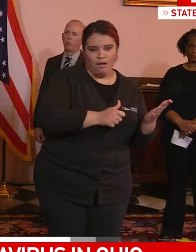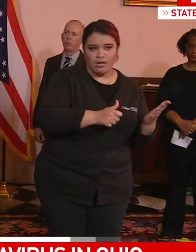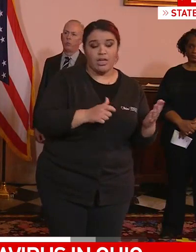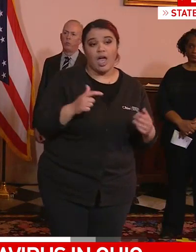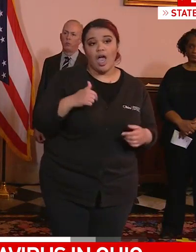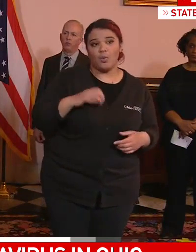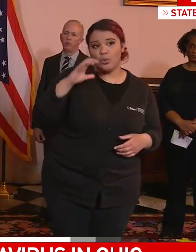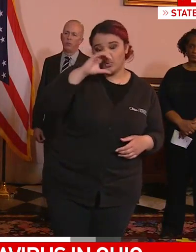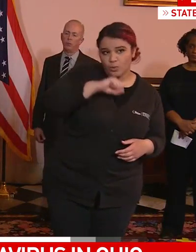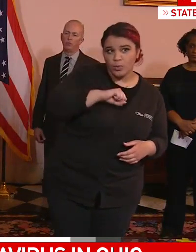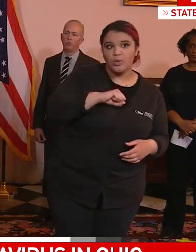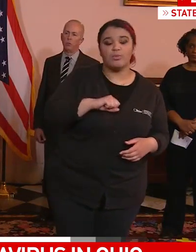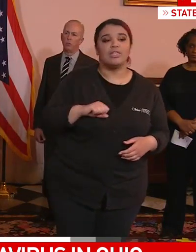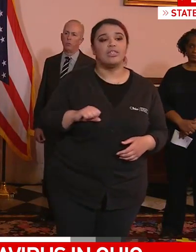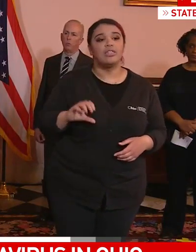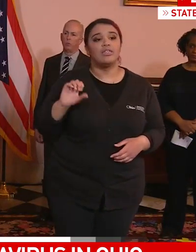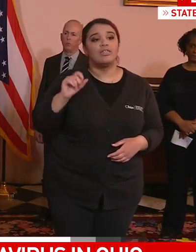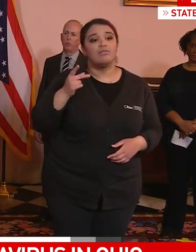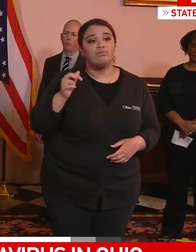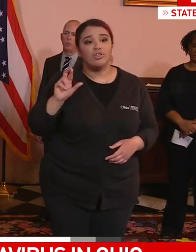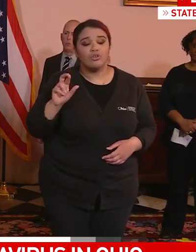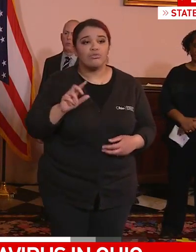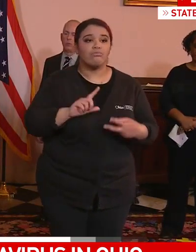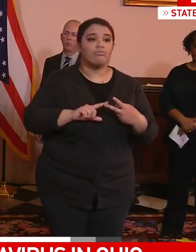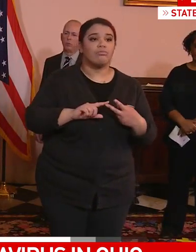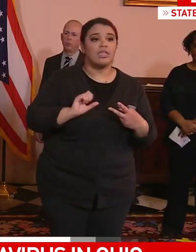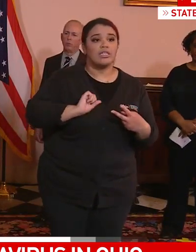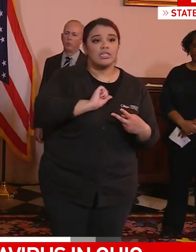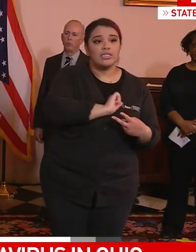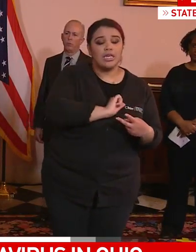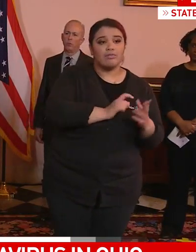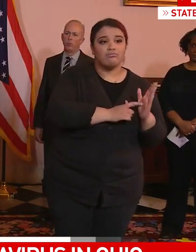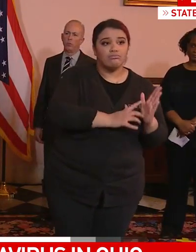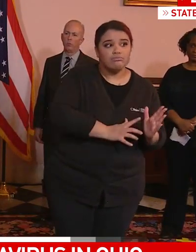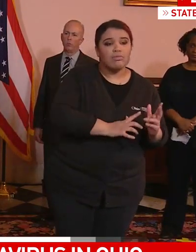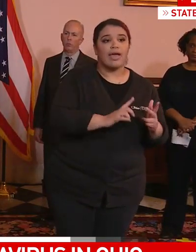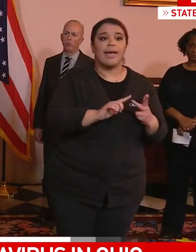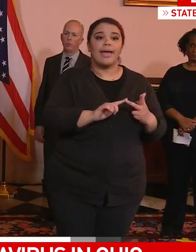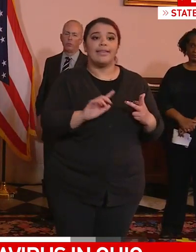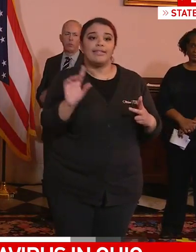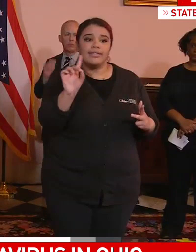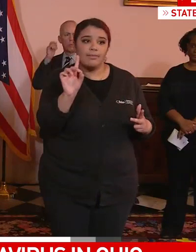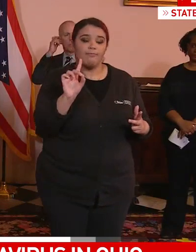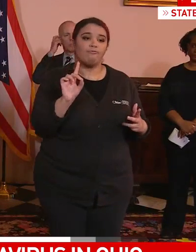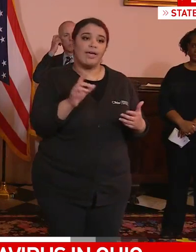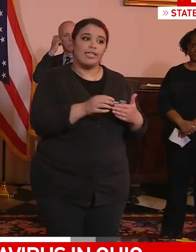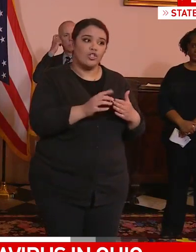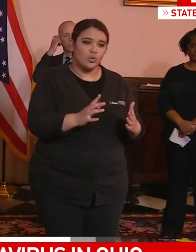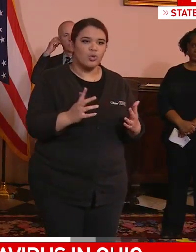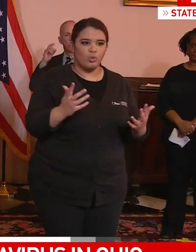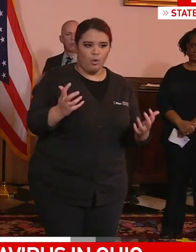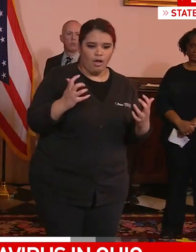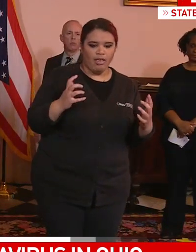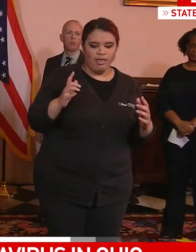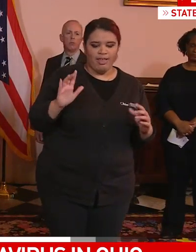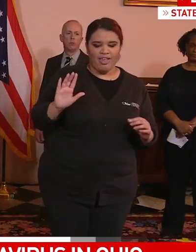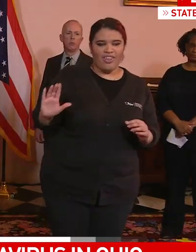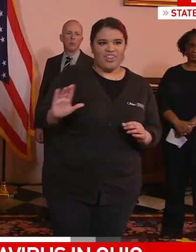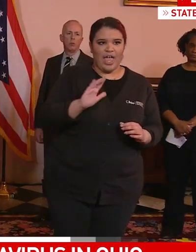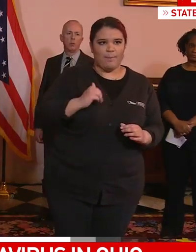Senate President and the Democrat leaders would want to protect their members as well, and I'm sure that they would do